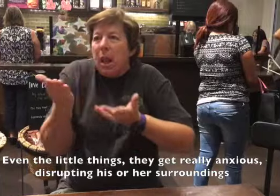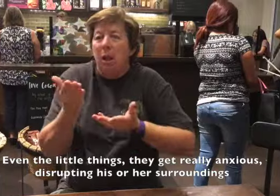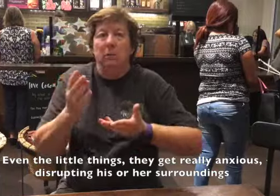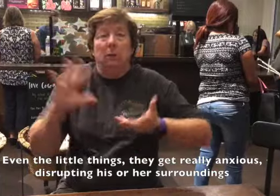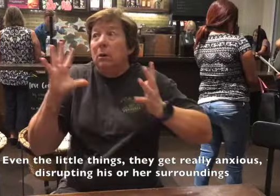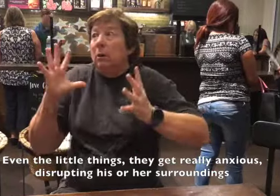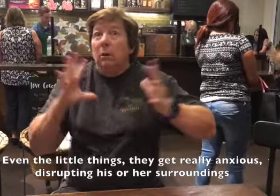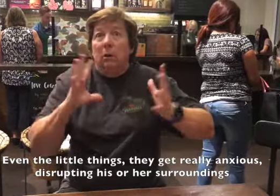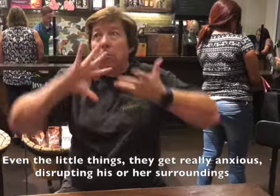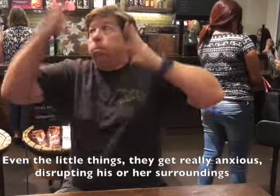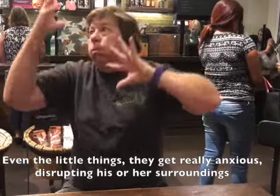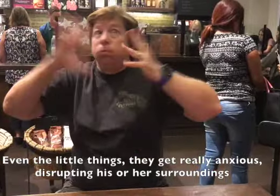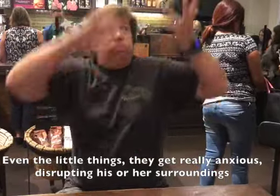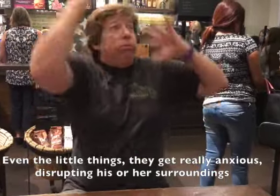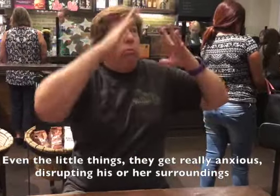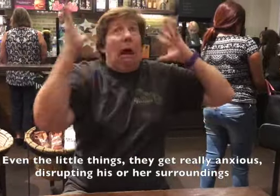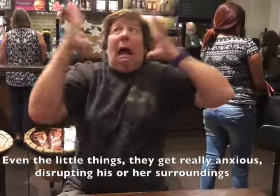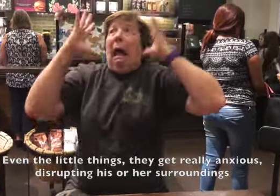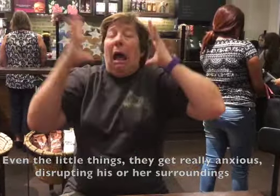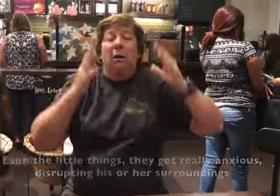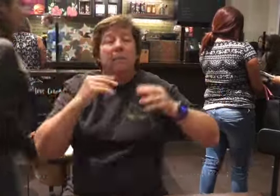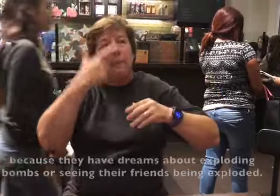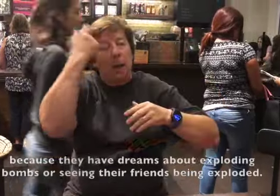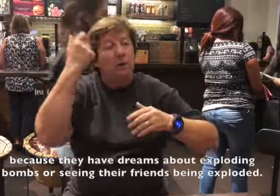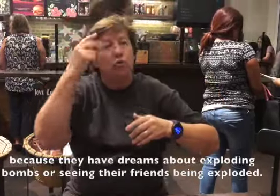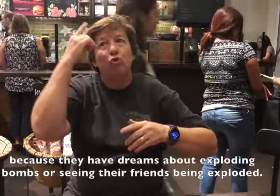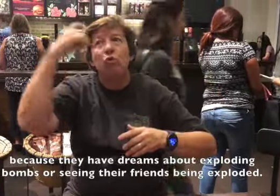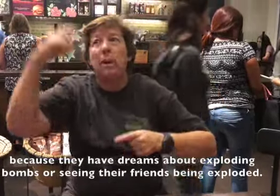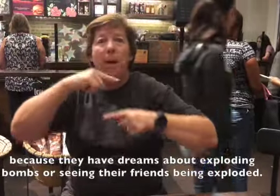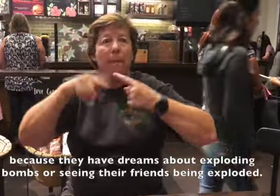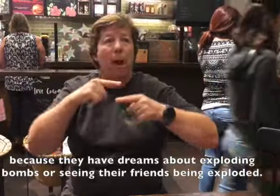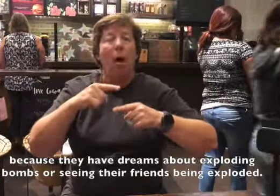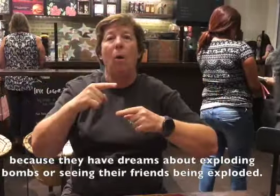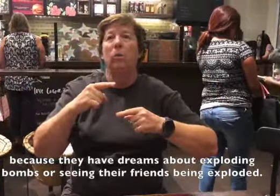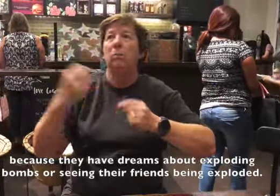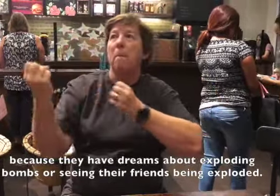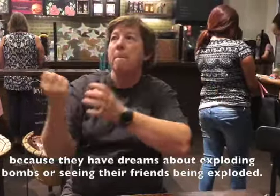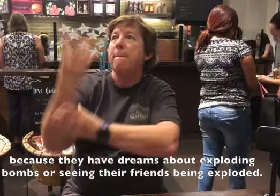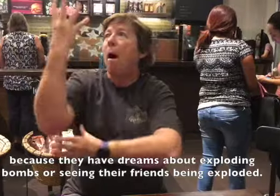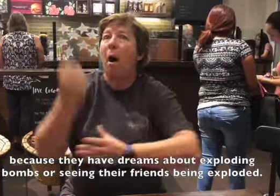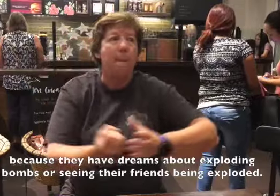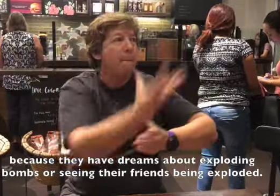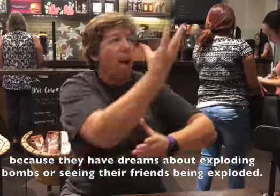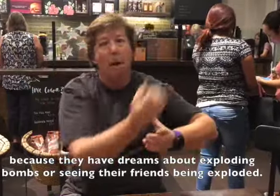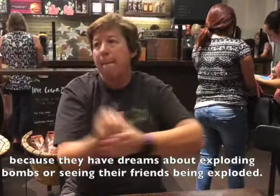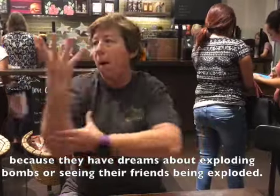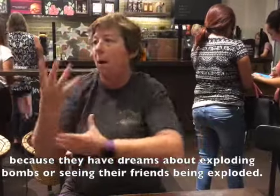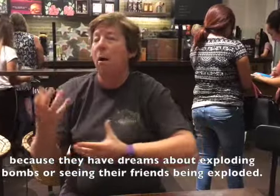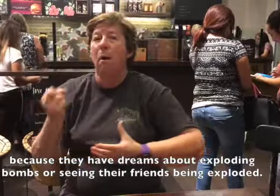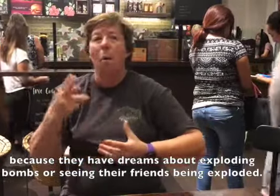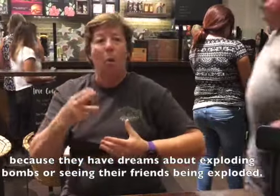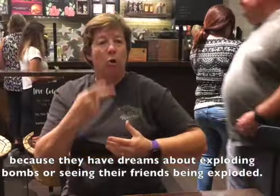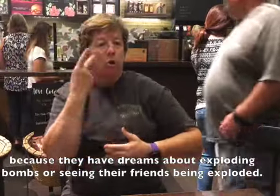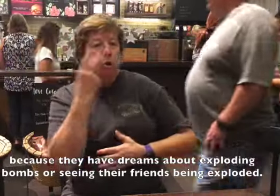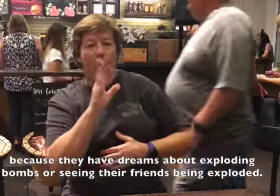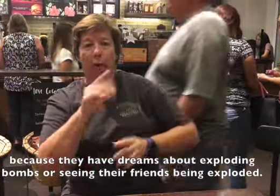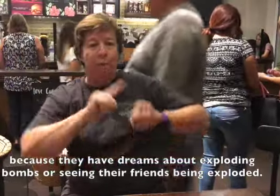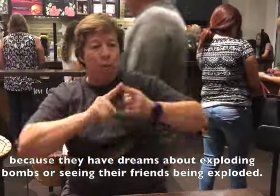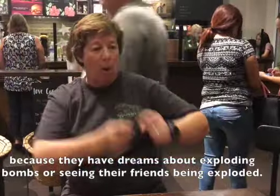Even little things. They can get really anxious, disrupting their sleep, because they have dreams about exploding bombs or seeing their friends